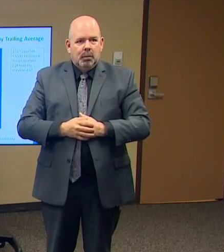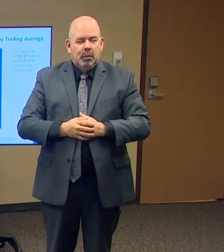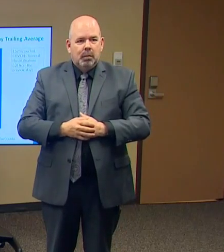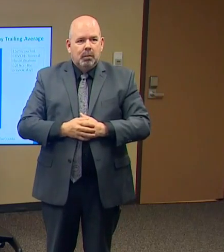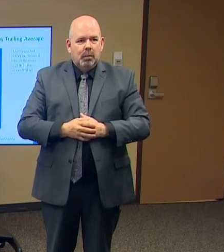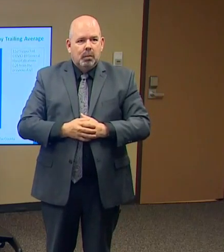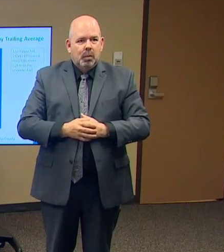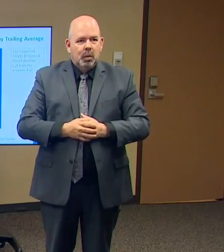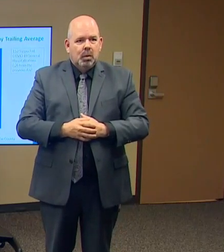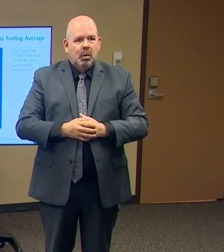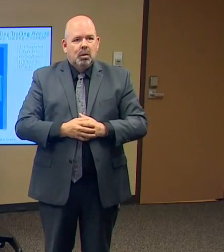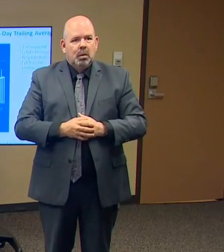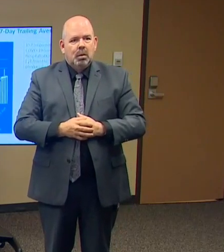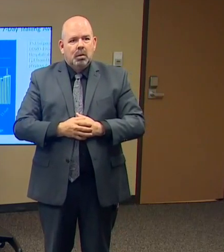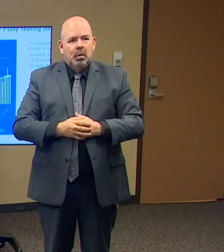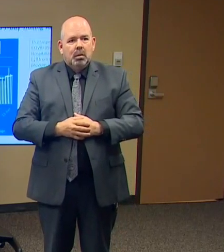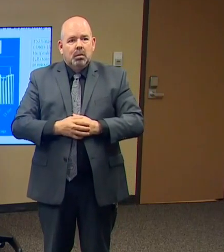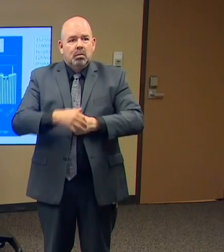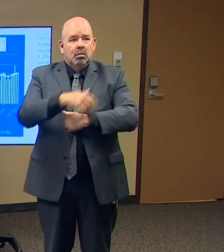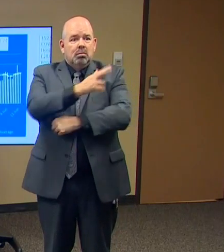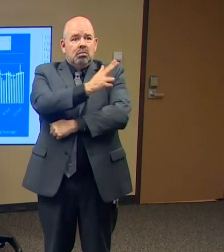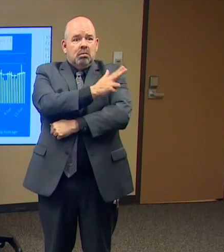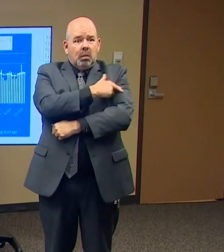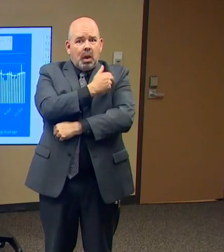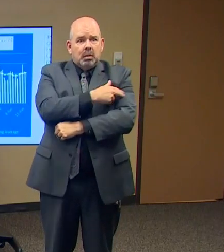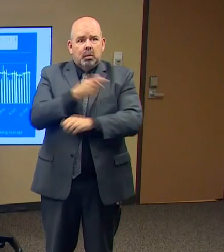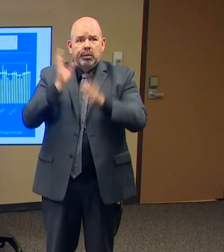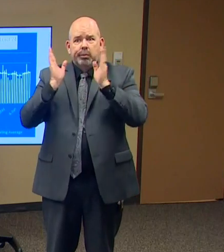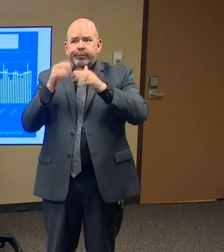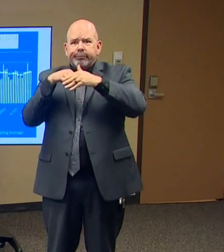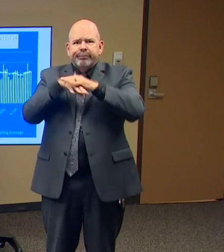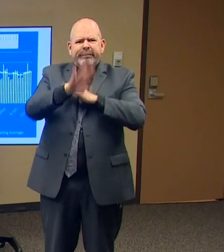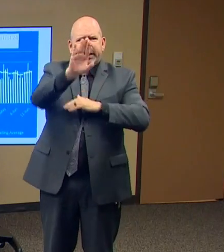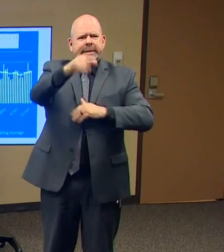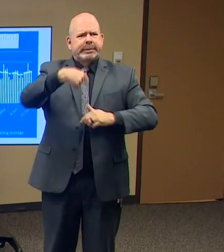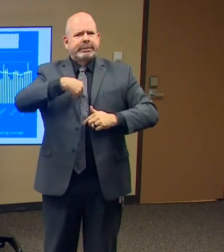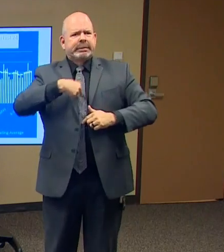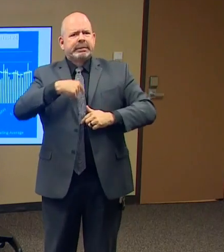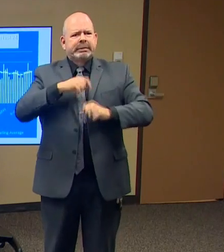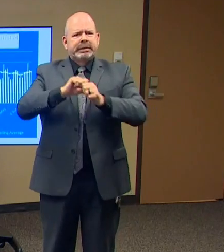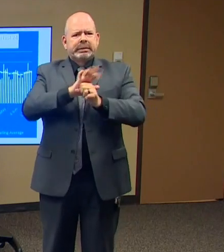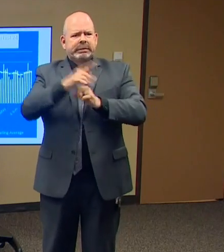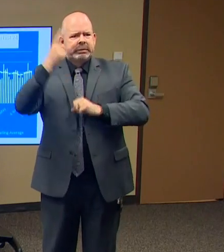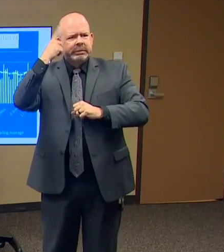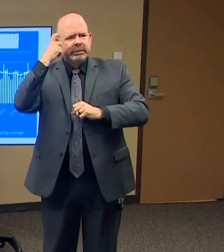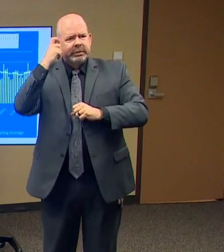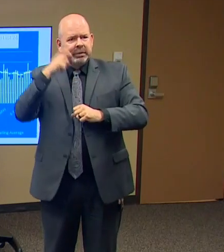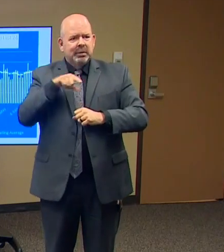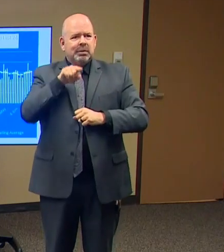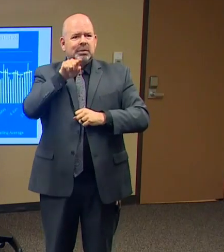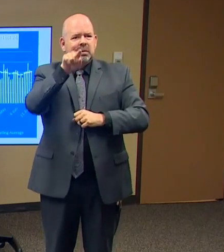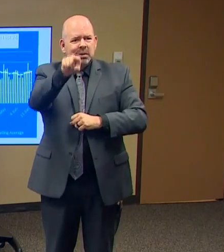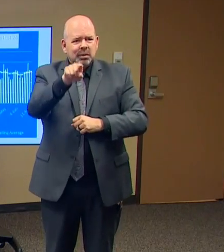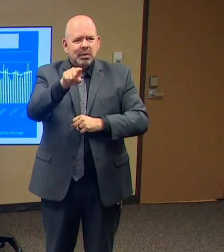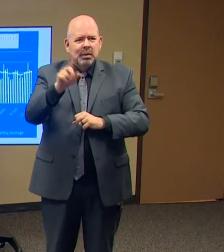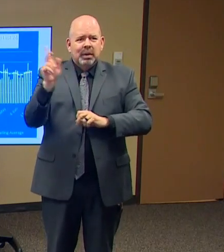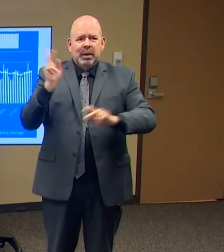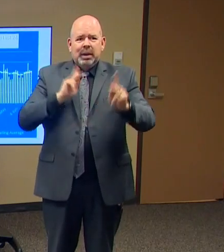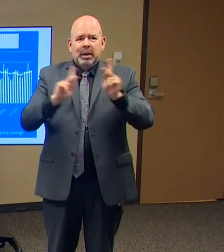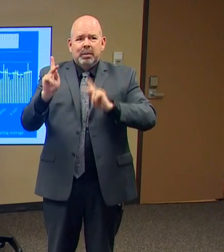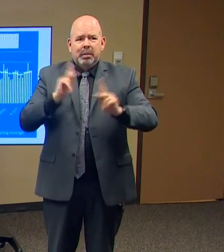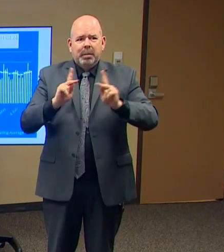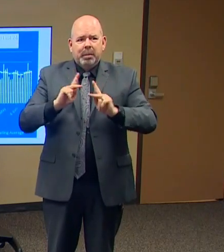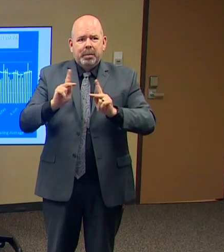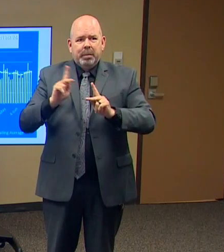hospital admissions for suspected COVID. Those are the persons that new admissions within the prior 24